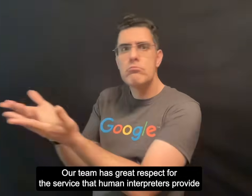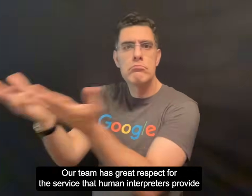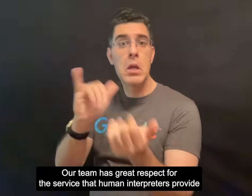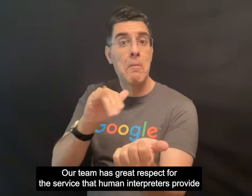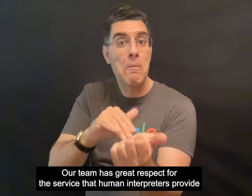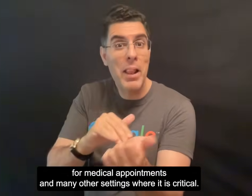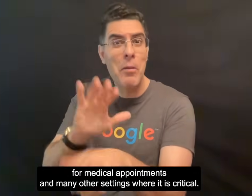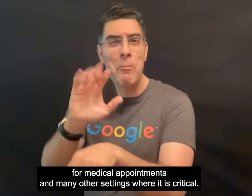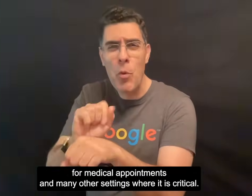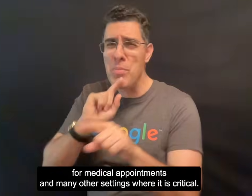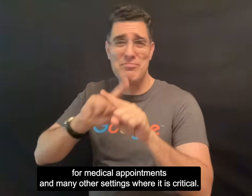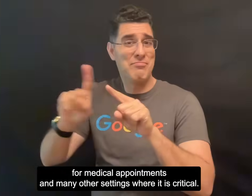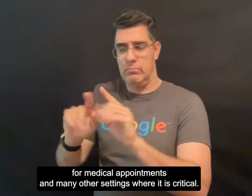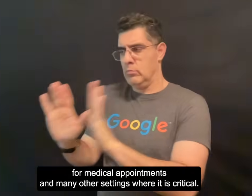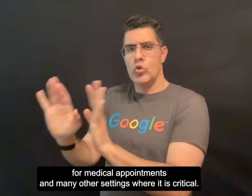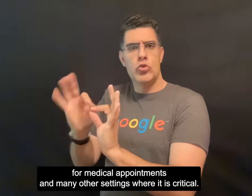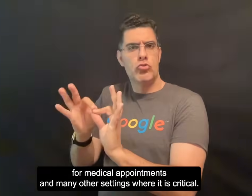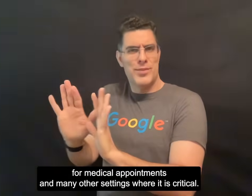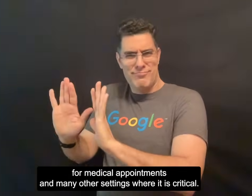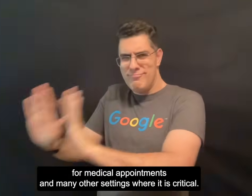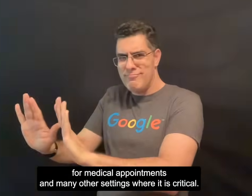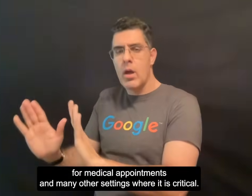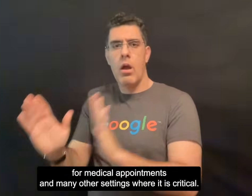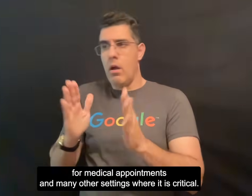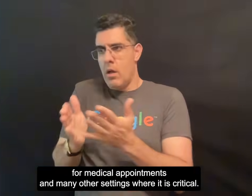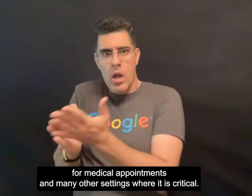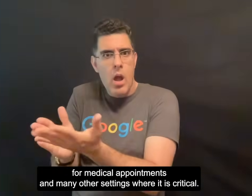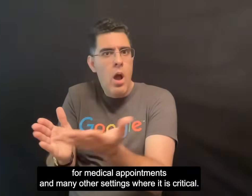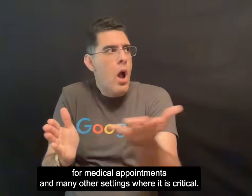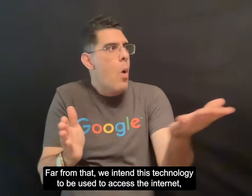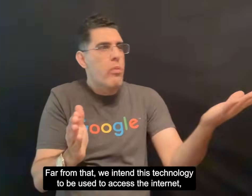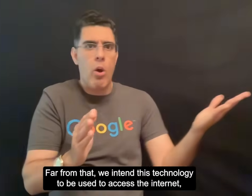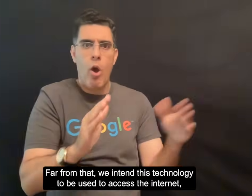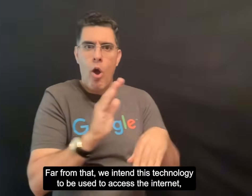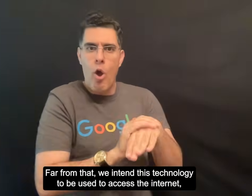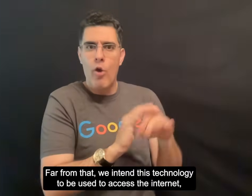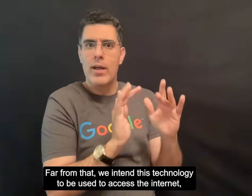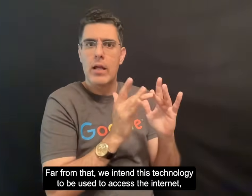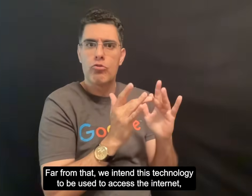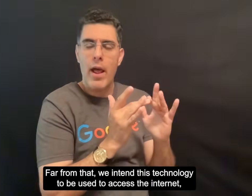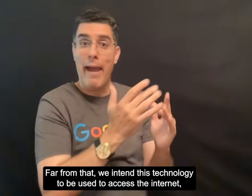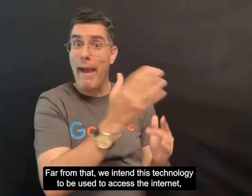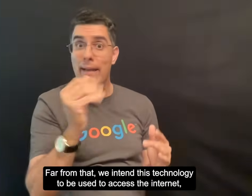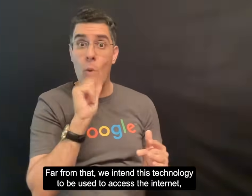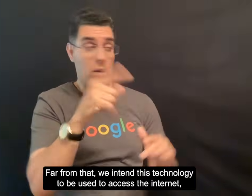for medical appointments, and many other settings where it's critical. Far from that, we intended this